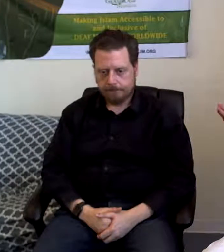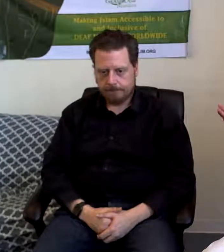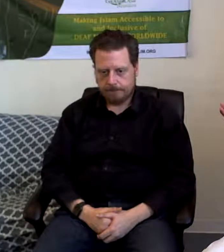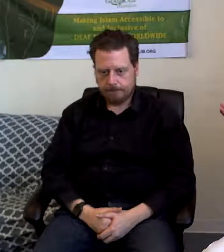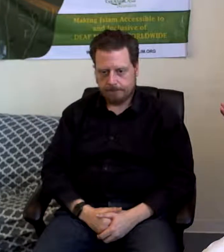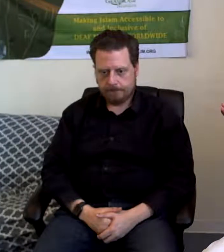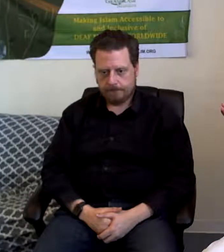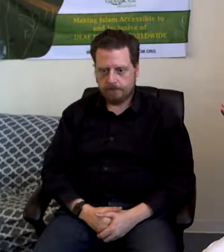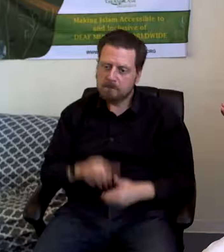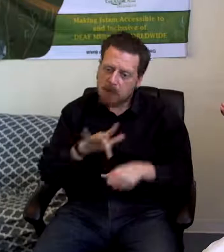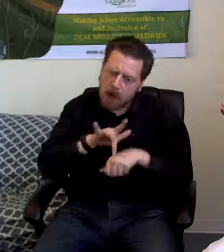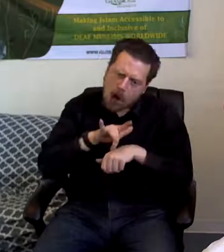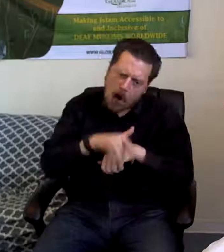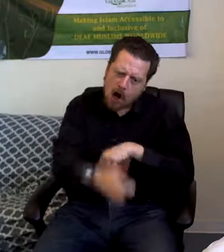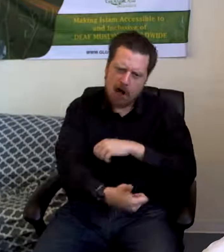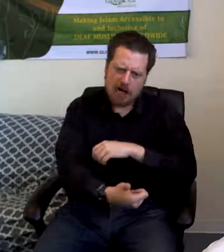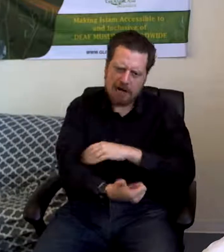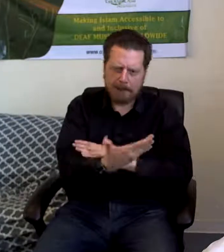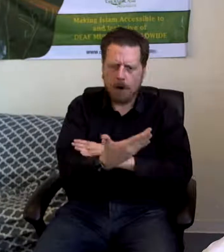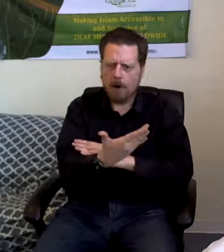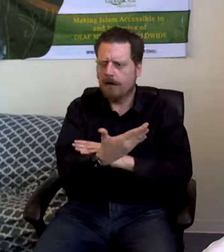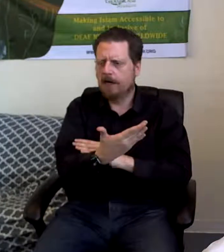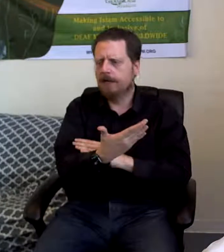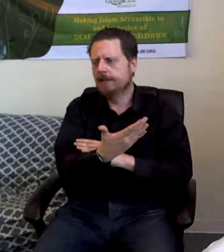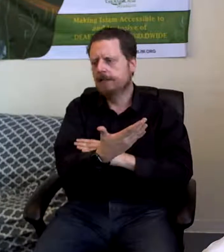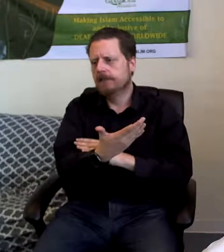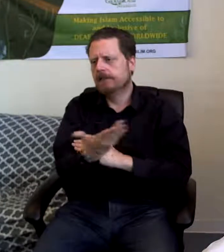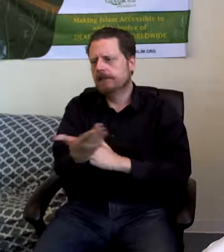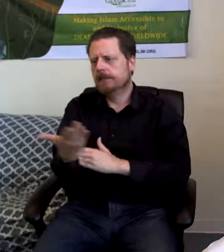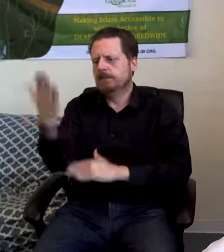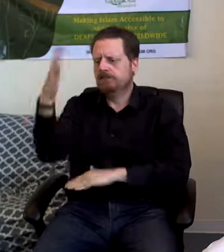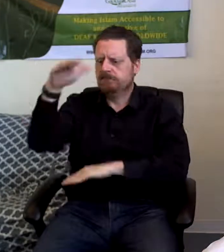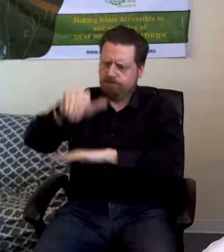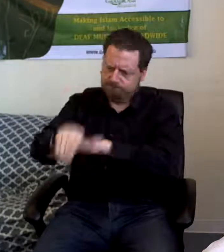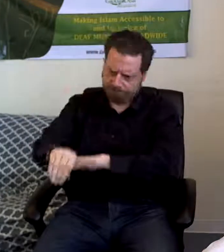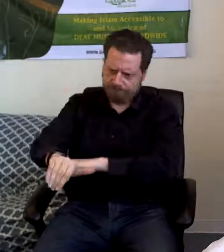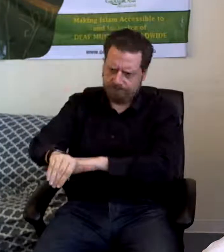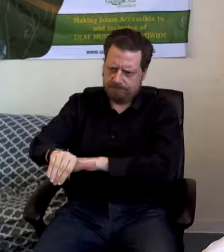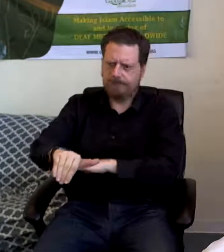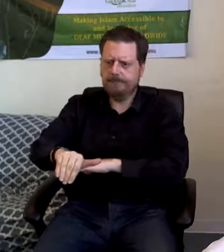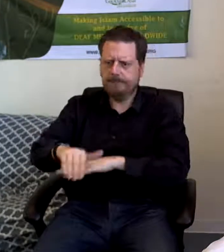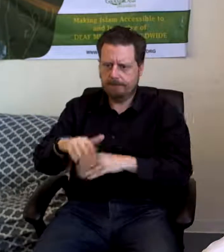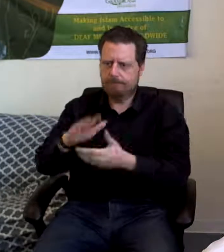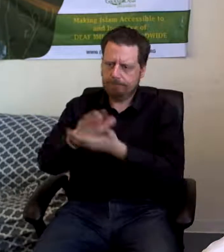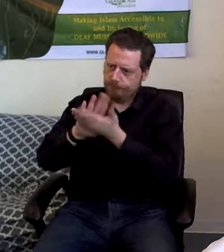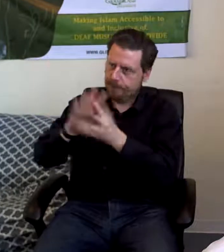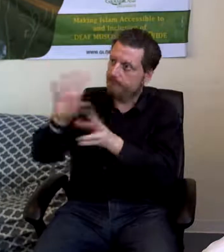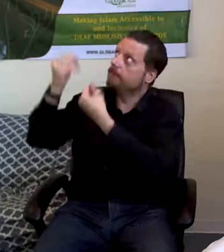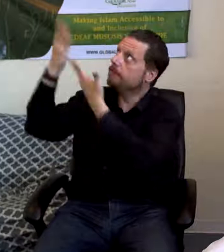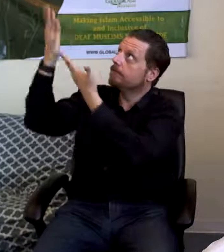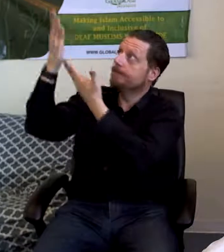in the early times of the day and at the late times of the day.